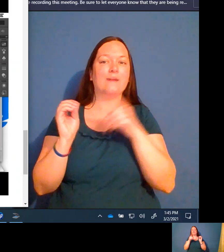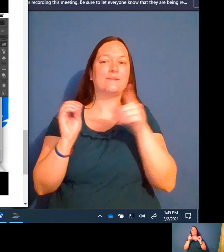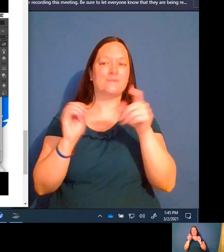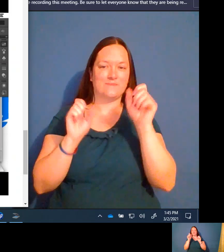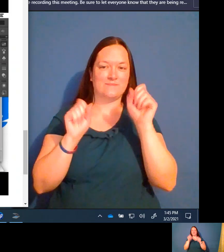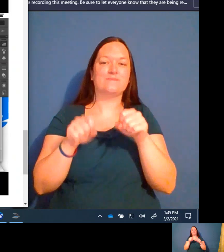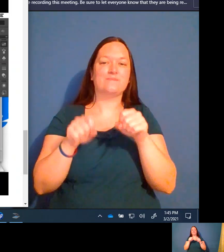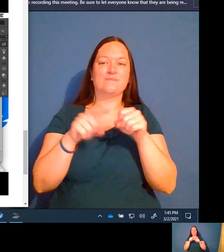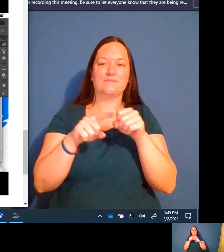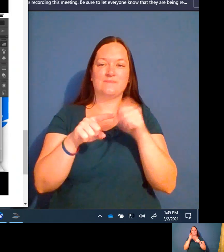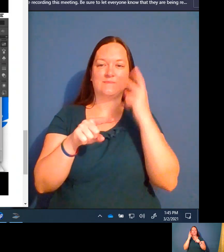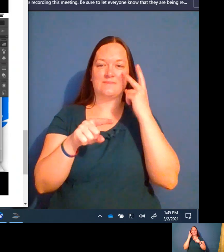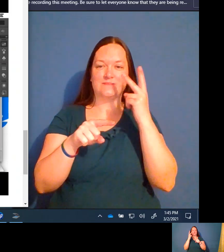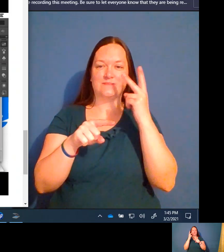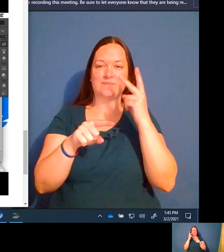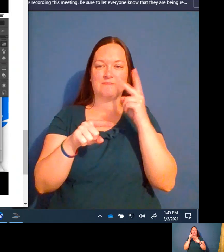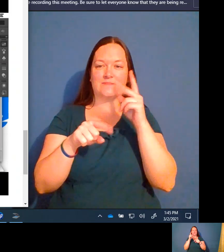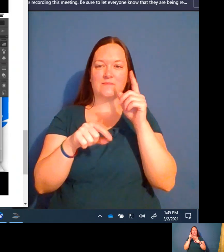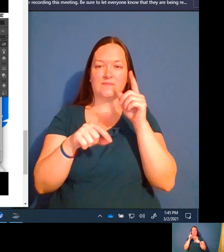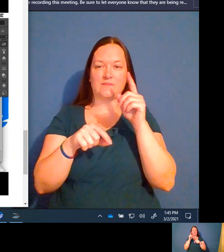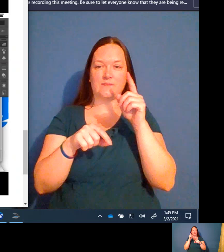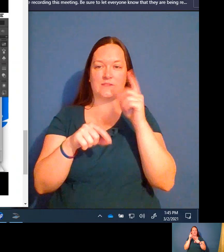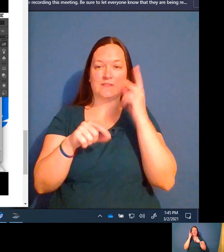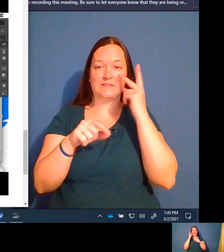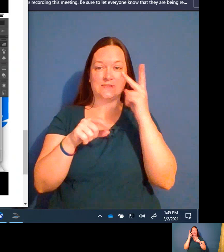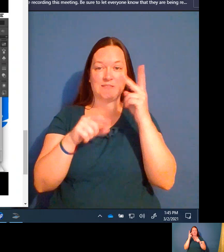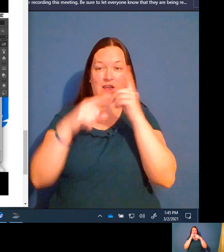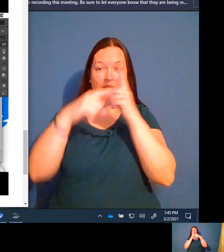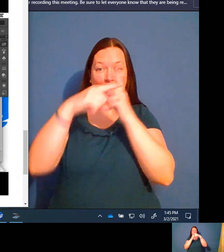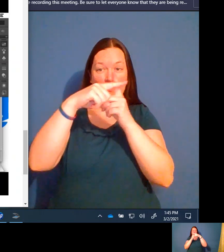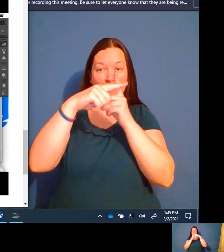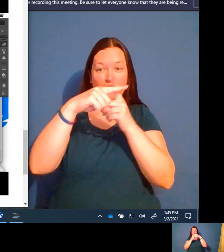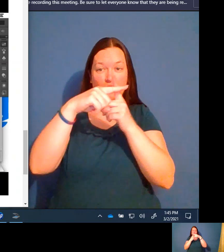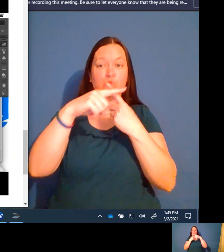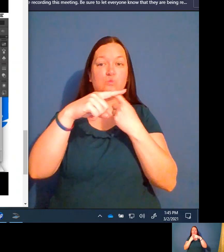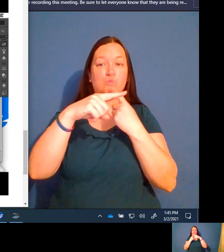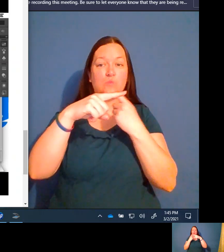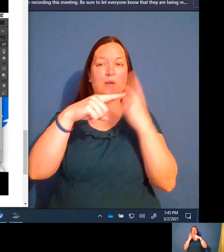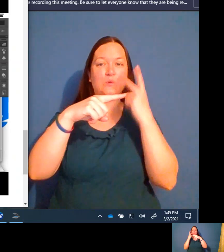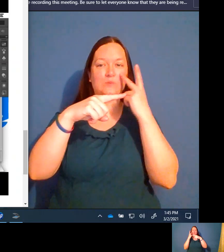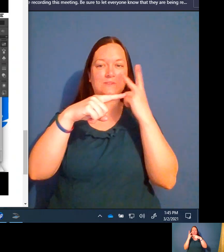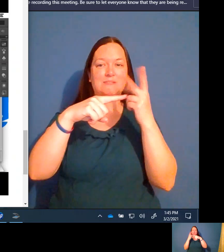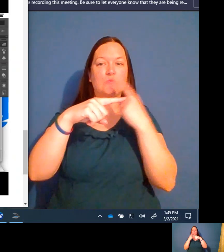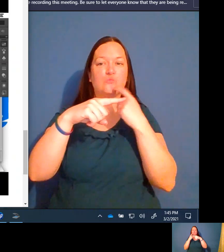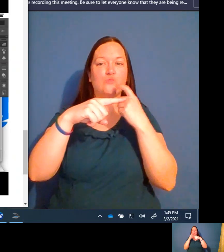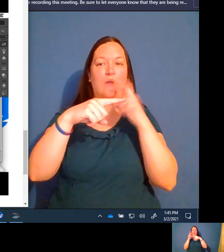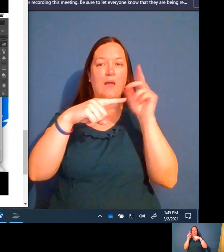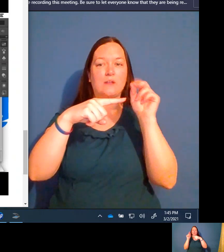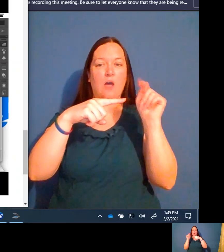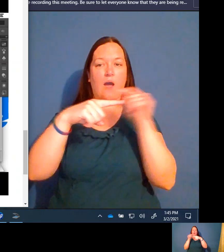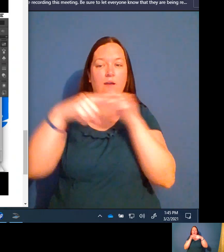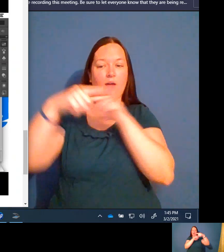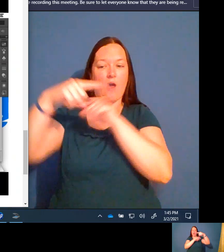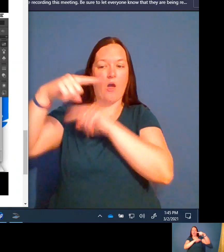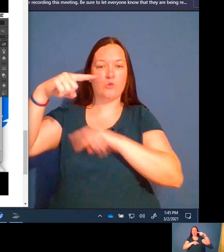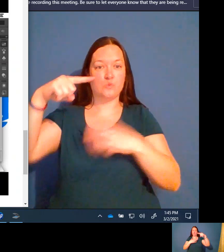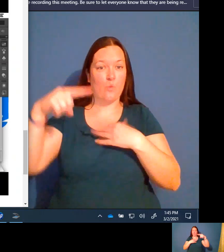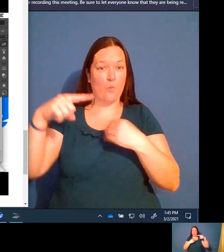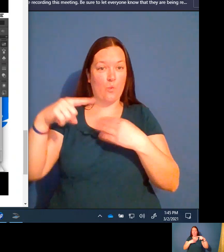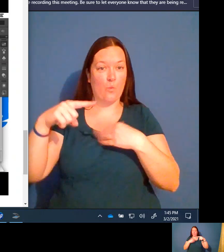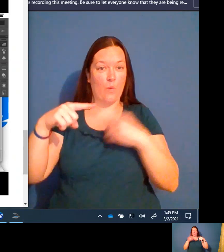look very closely at the difference of where I clicked. See this cross? It's red dots where the others are white.